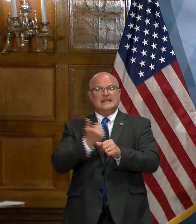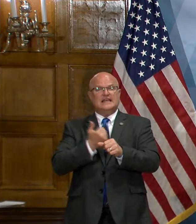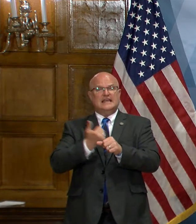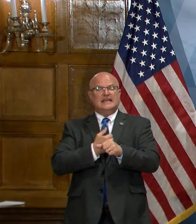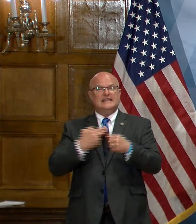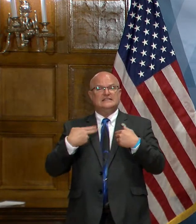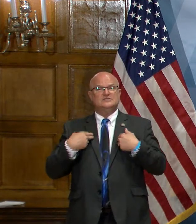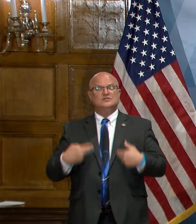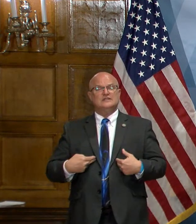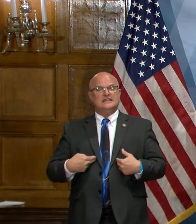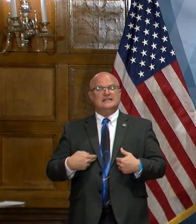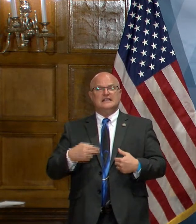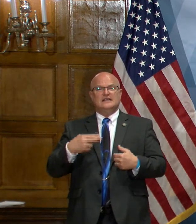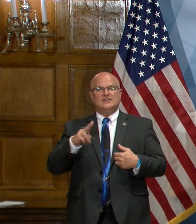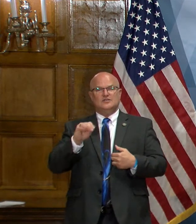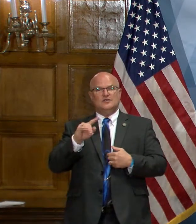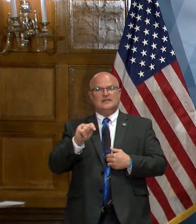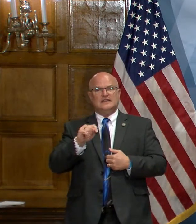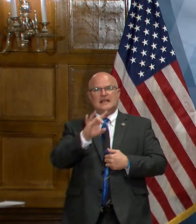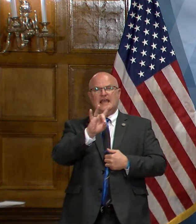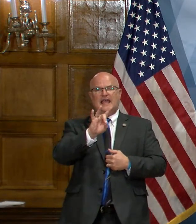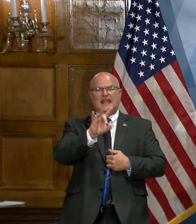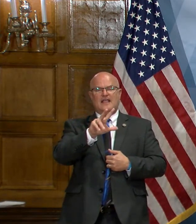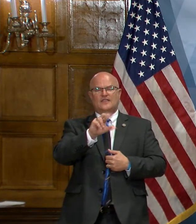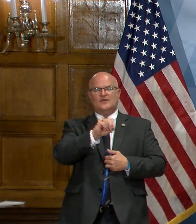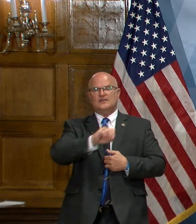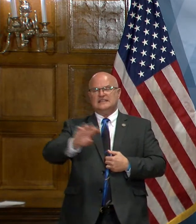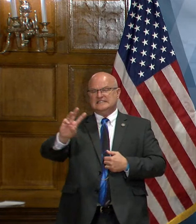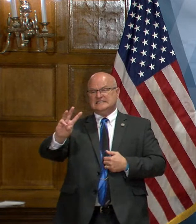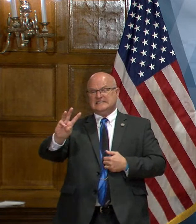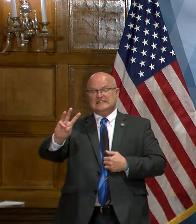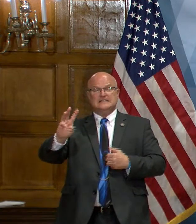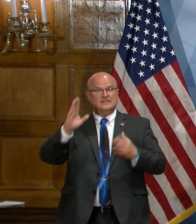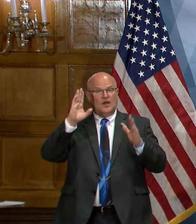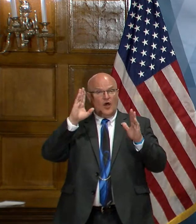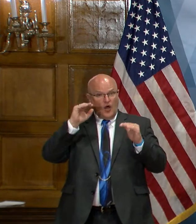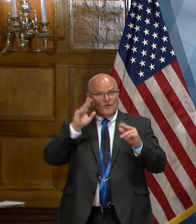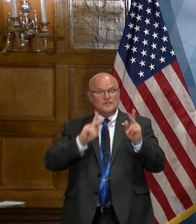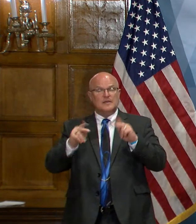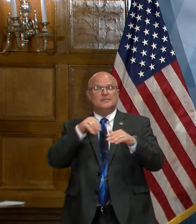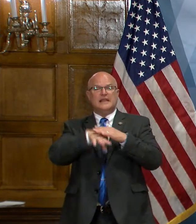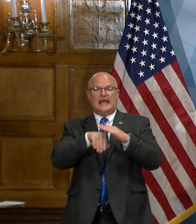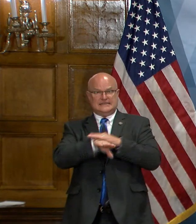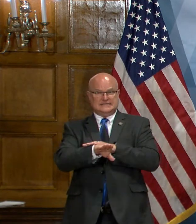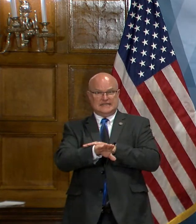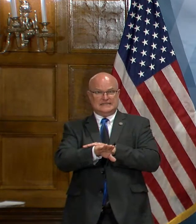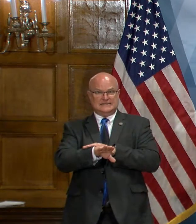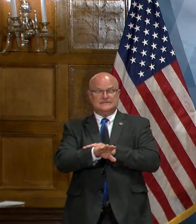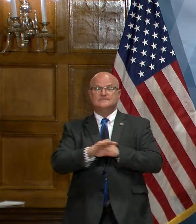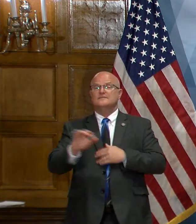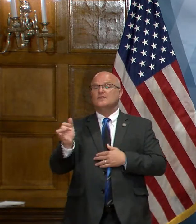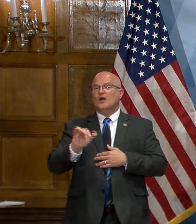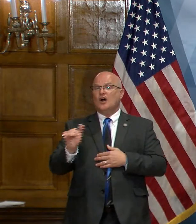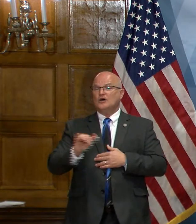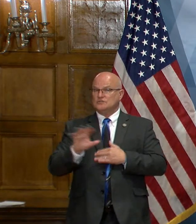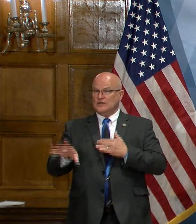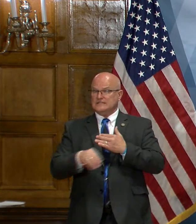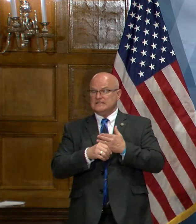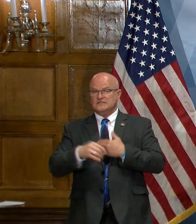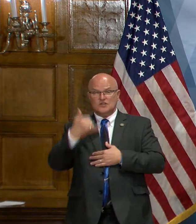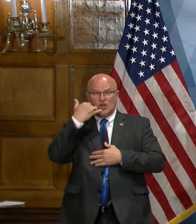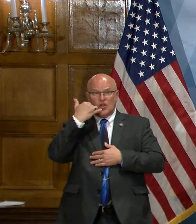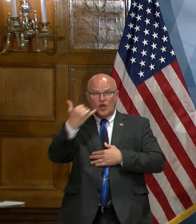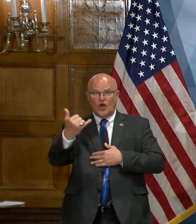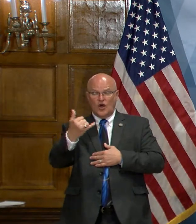health unit. They're open 9:30 to 6, so hopefully that'll make it easier for people to access. Also, in addition to